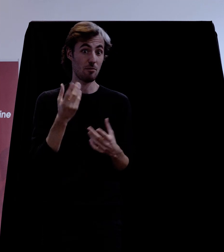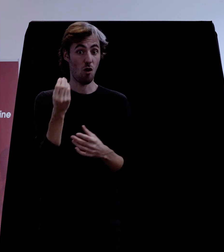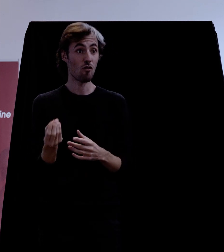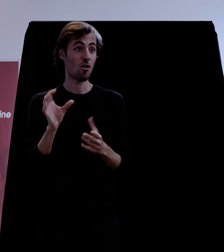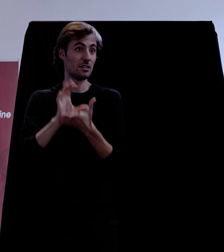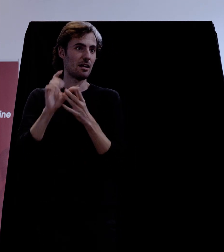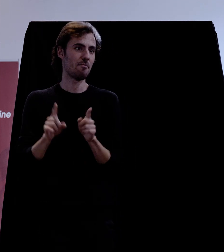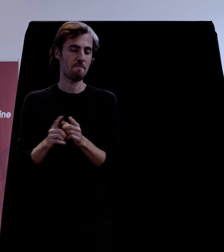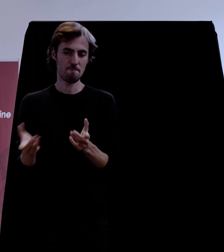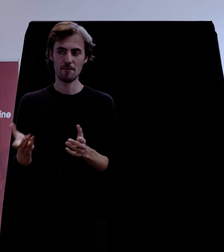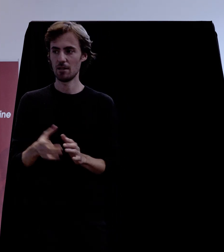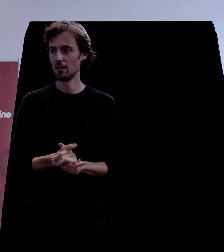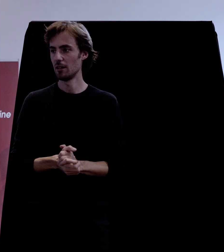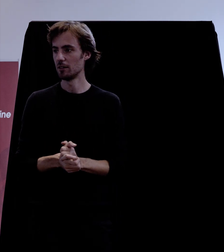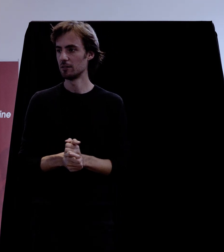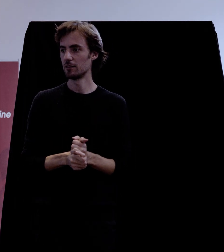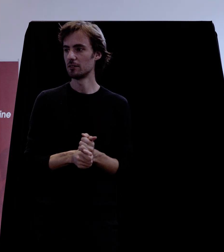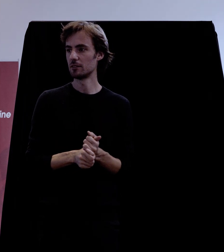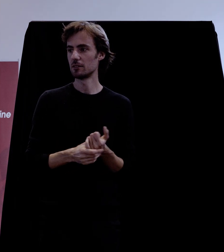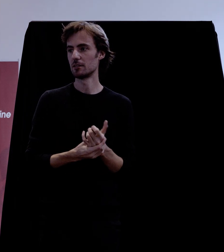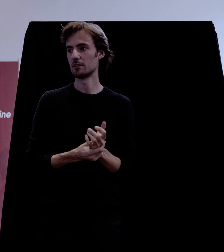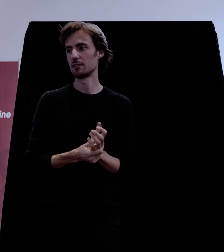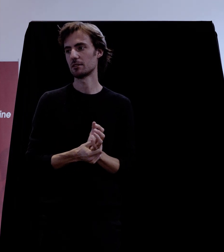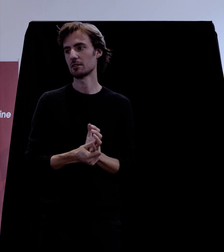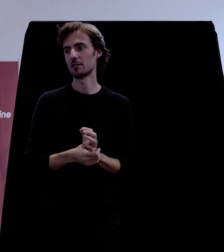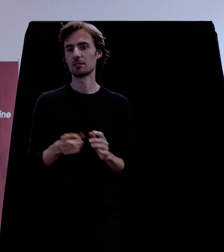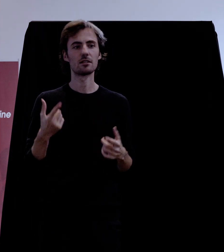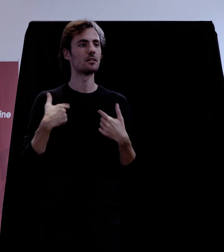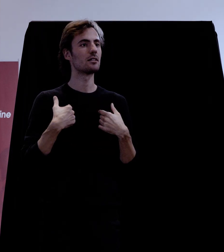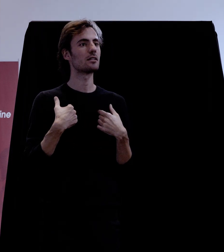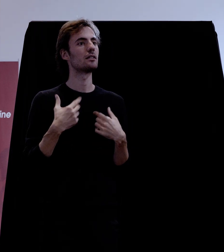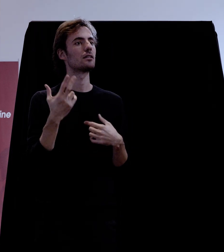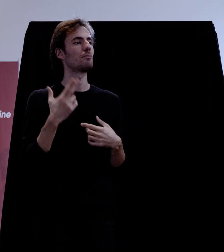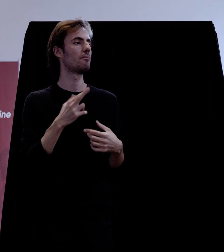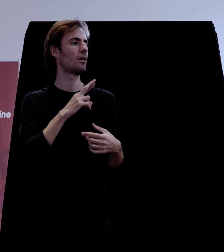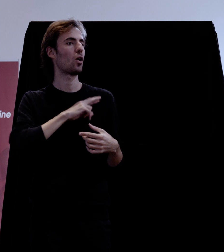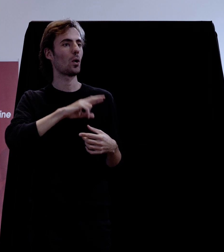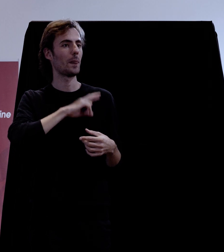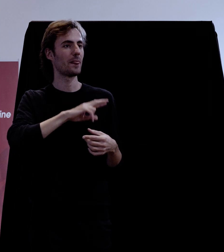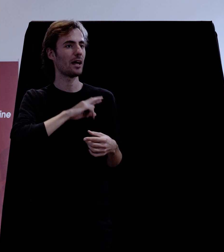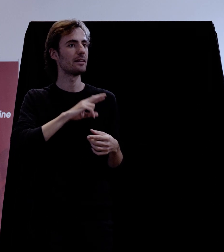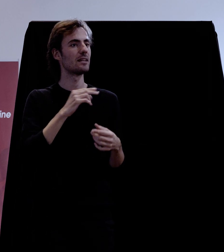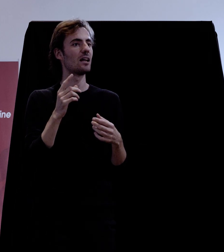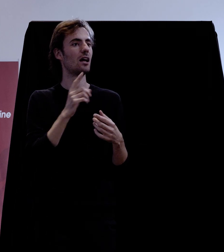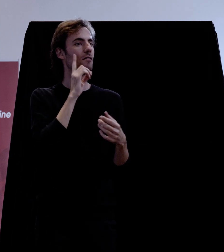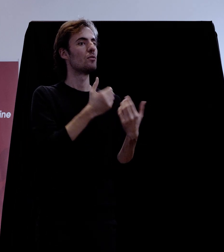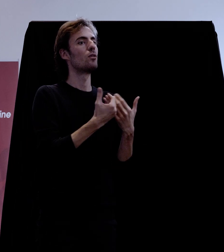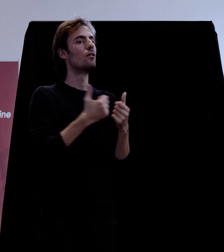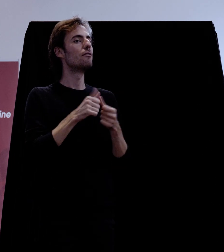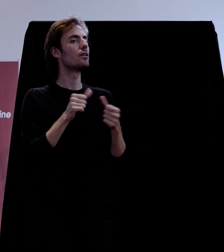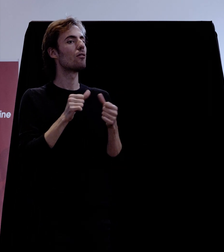When I retired, my wife said, "You want a retirement party?" I said, "No, I want a reunion of my